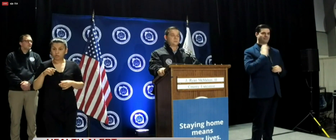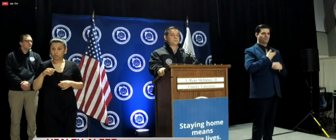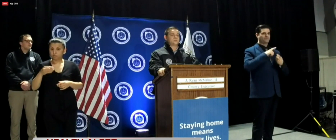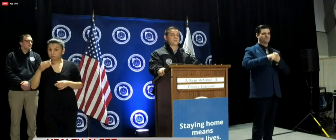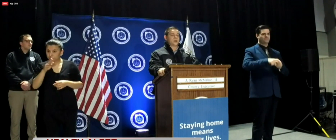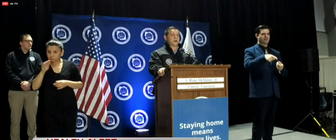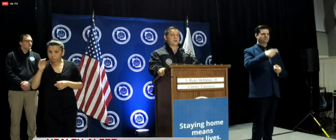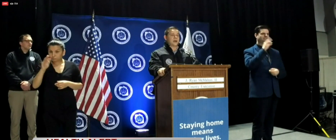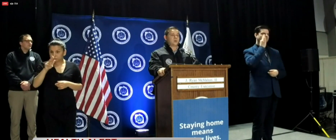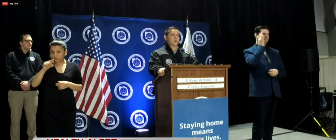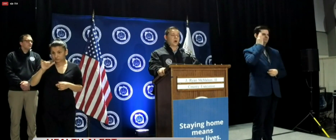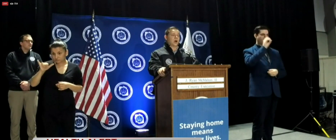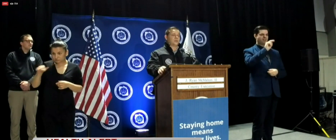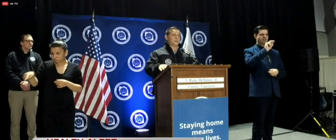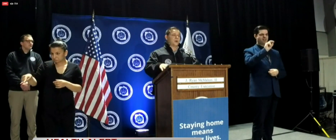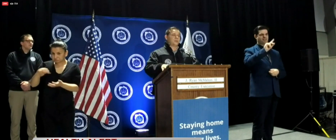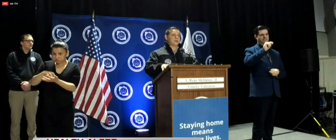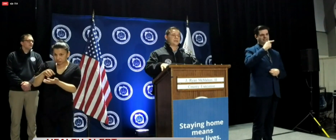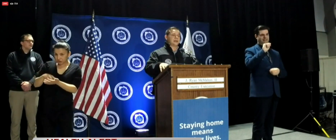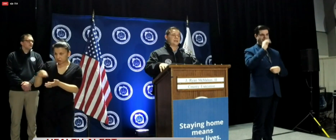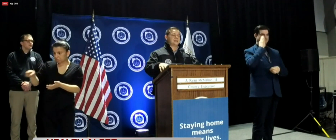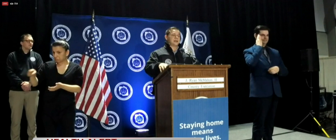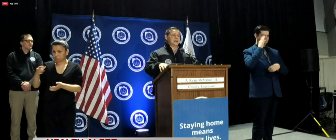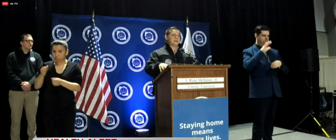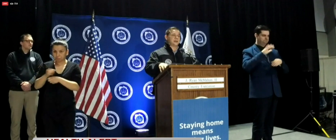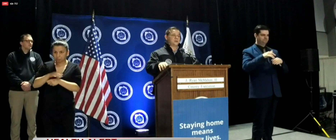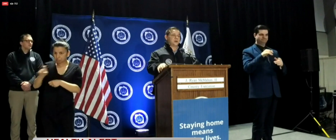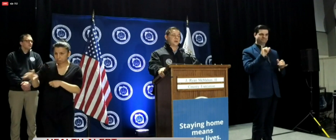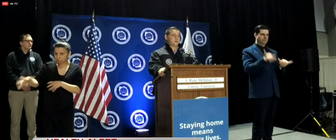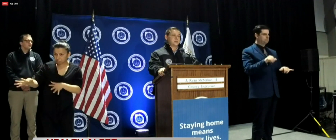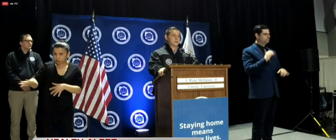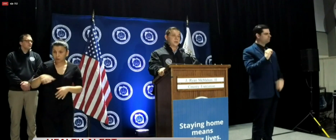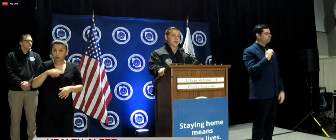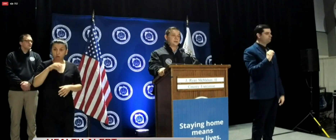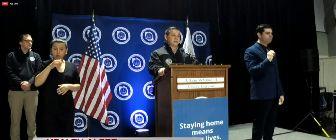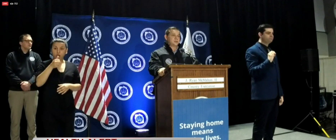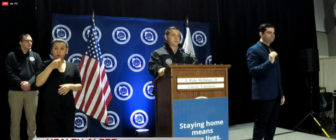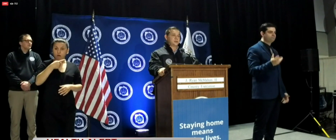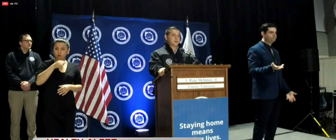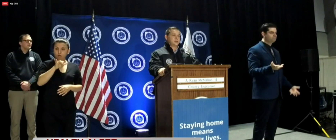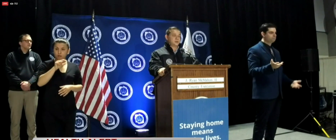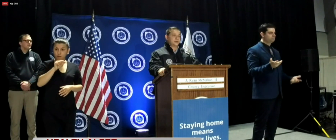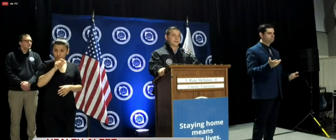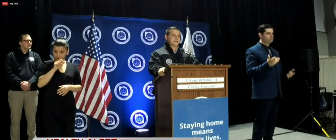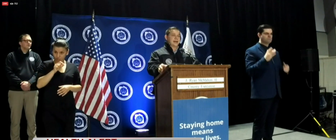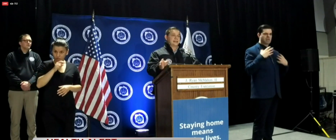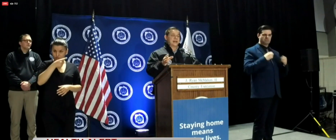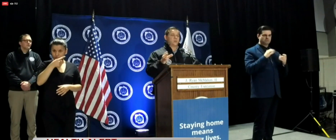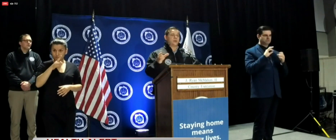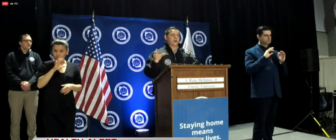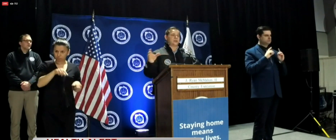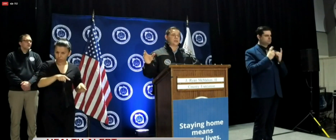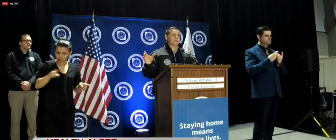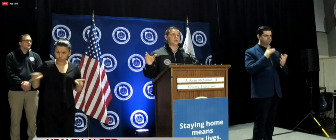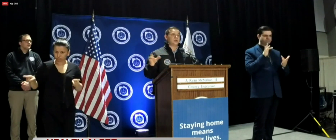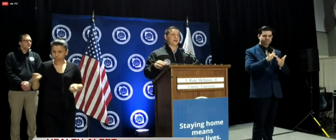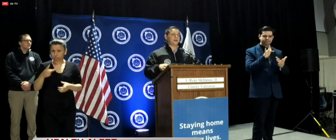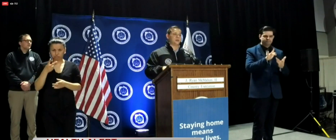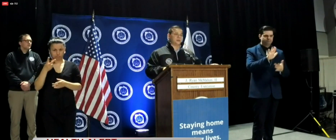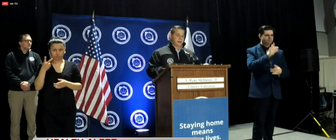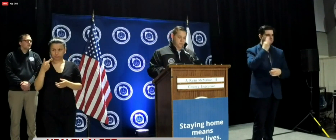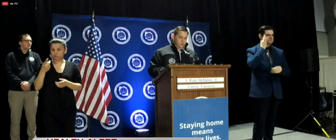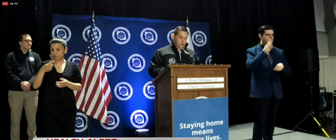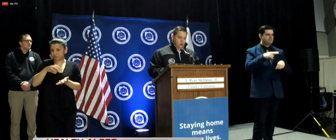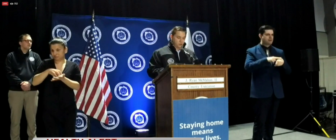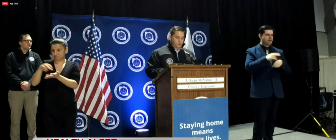either. Again, our health department is in constant contact with our neighbors at the nation, so it's not that we aren't communicating